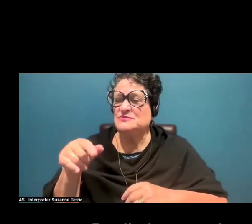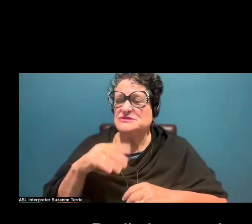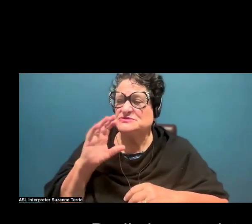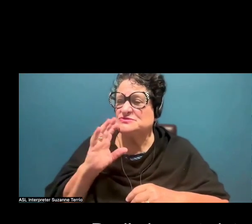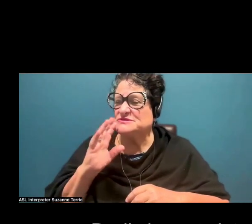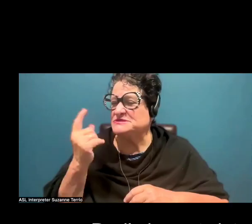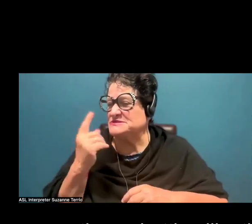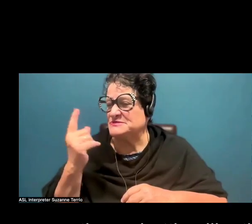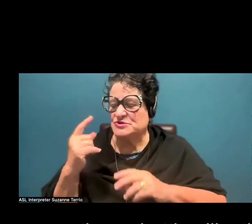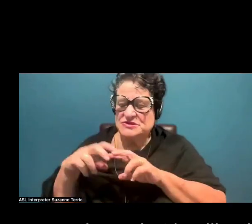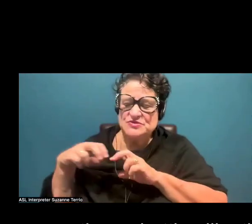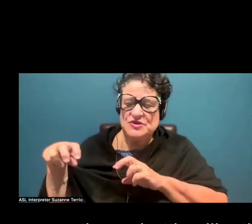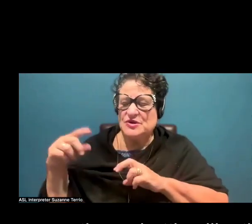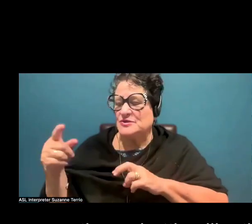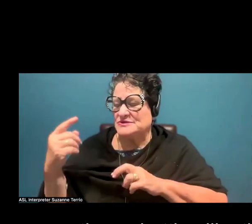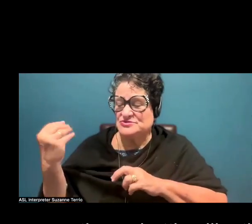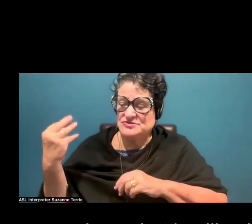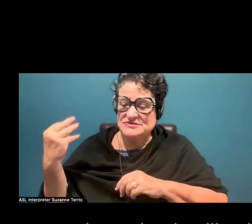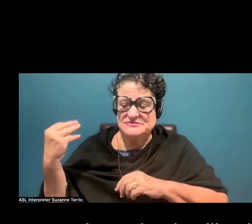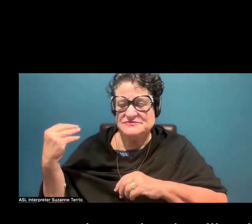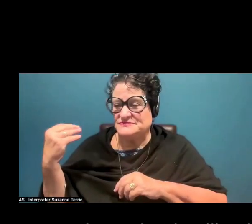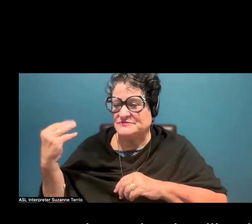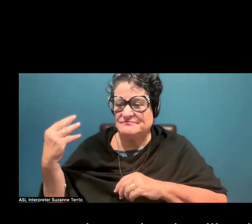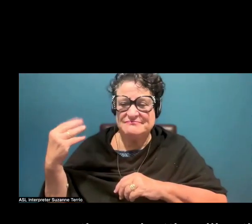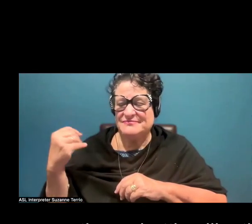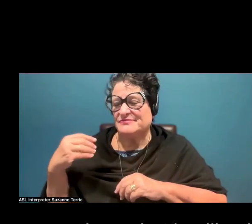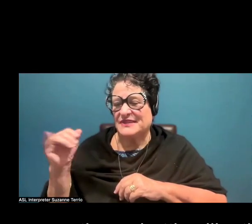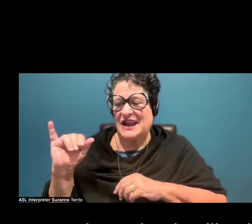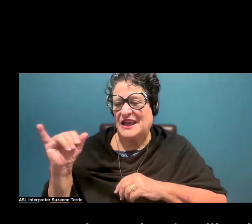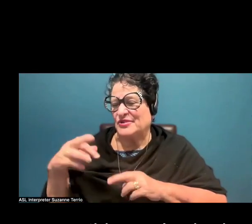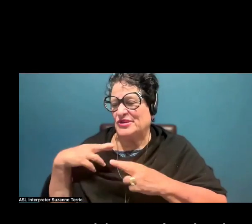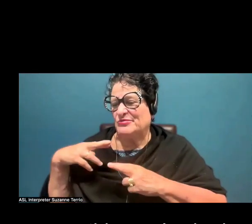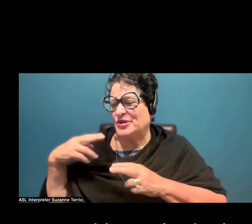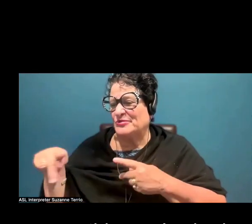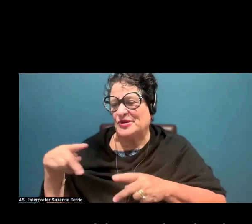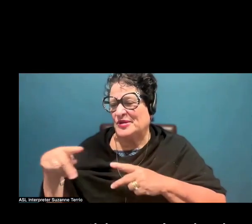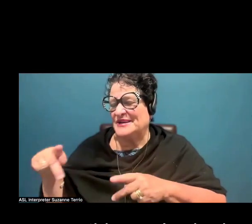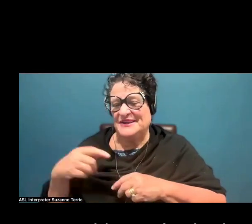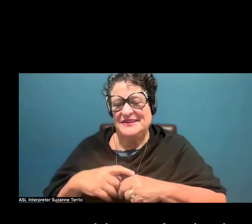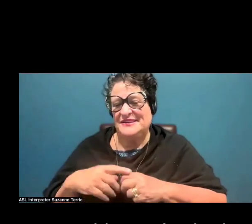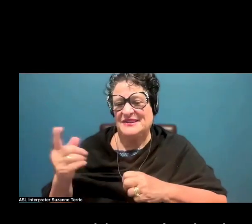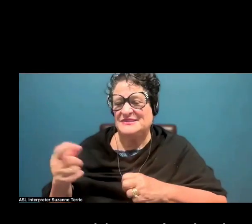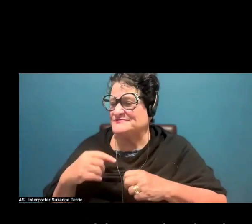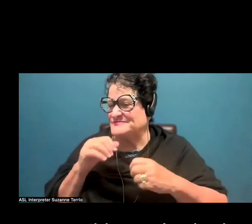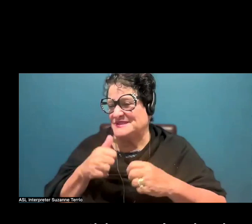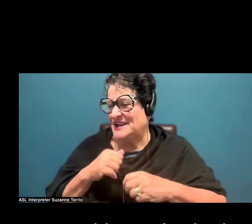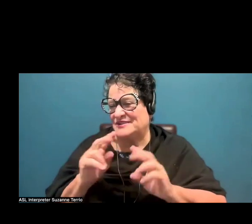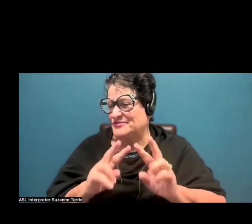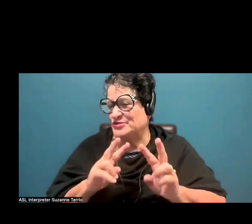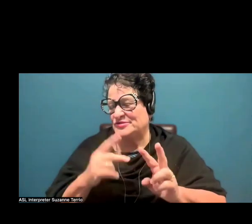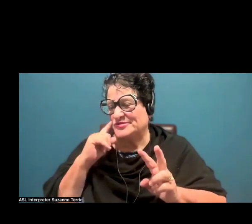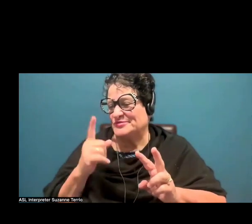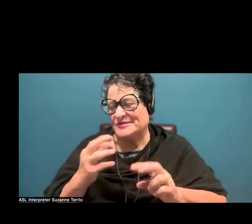row behind us, the two of them chatting like they're at someone's retirement party, and not the closest thing we've had so far to a funeral for my best